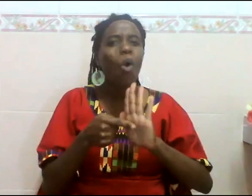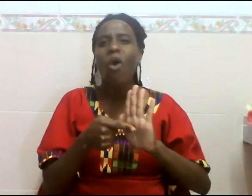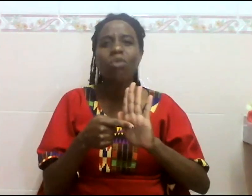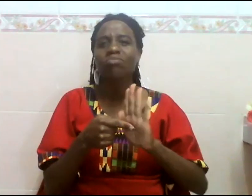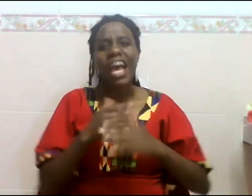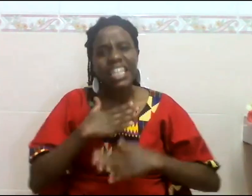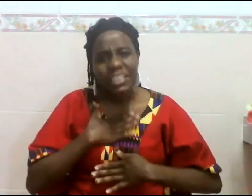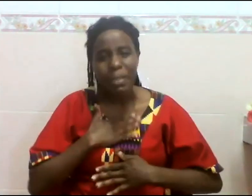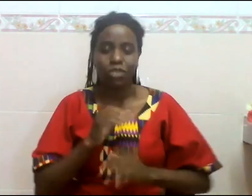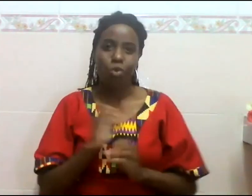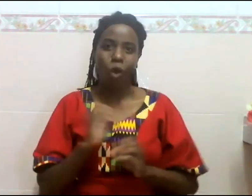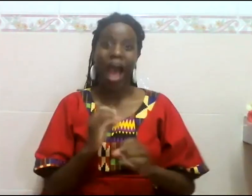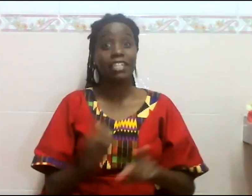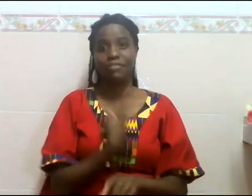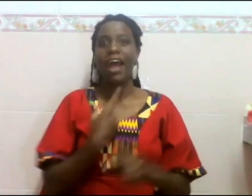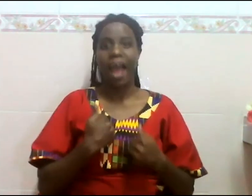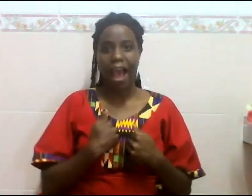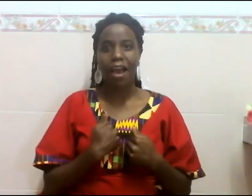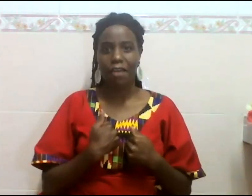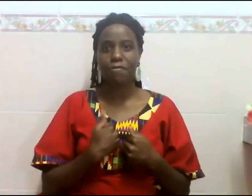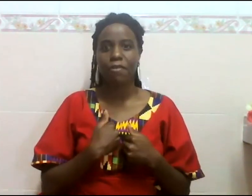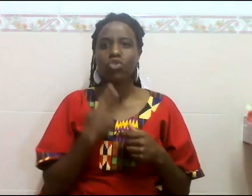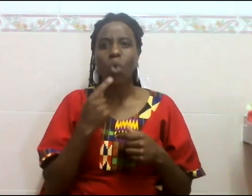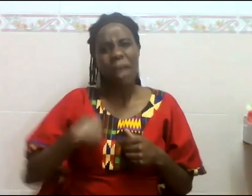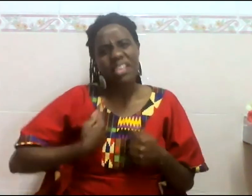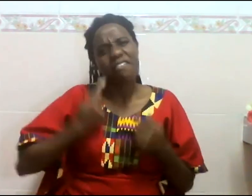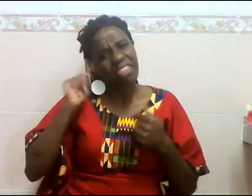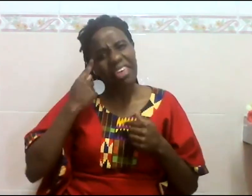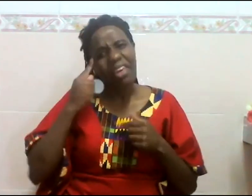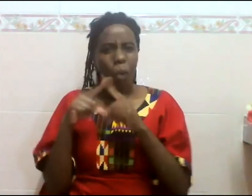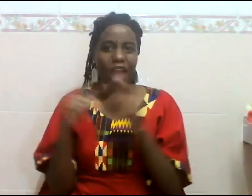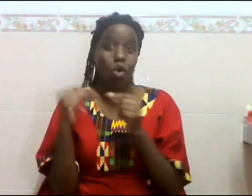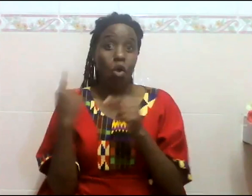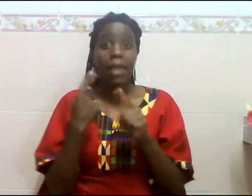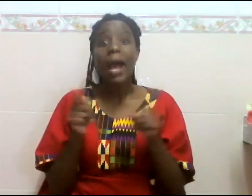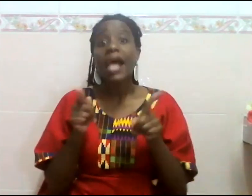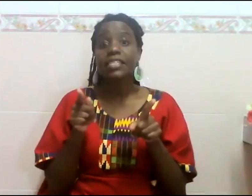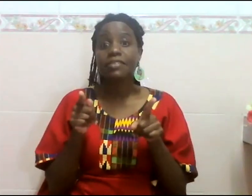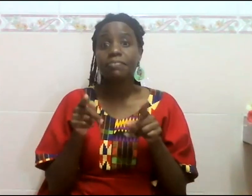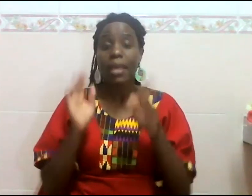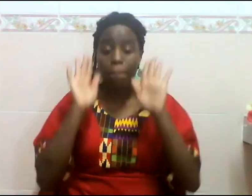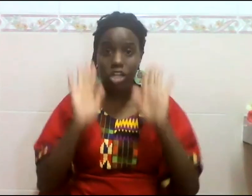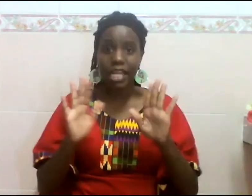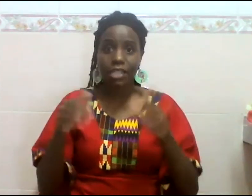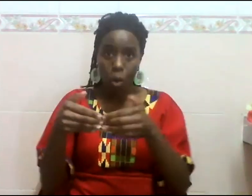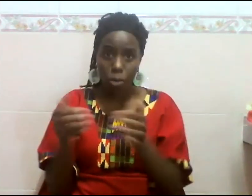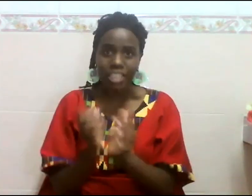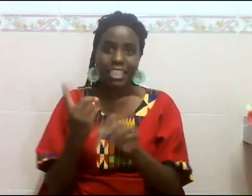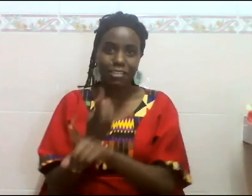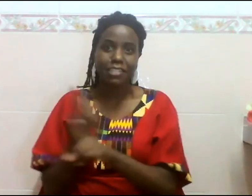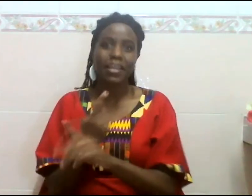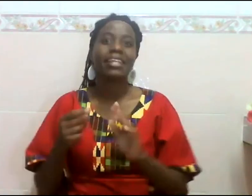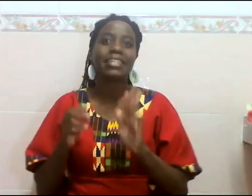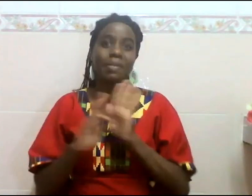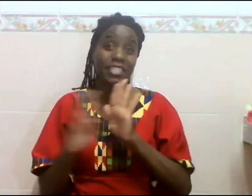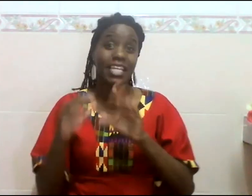diversity in places. It's more of a historical use, you know? Totally, yeah. So maybe, I don't know, but we need a